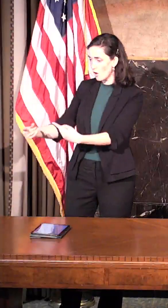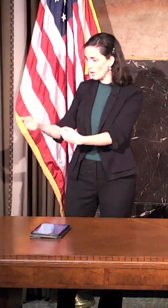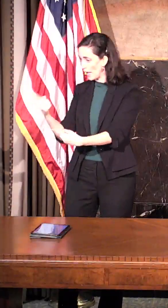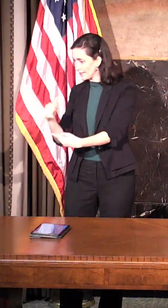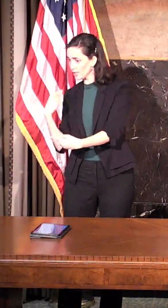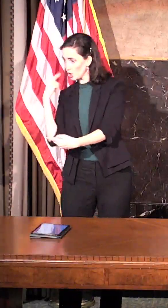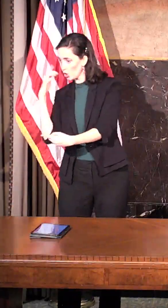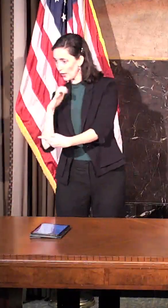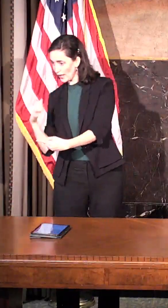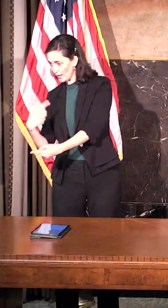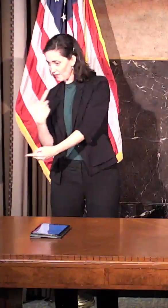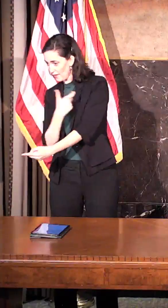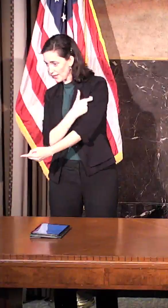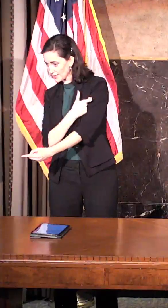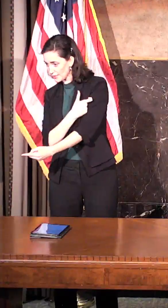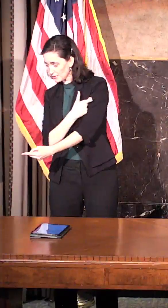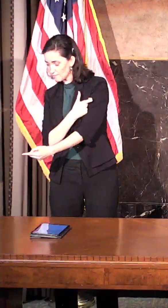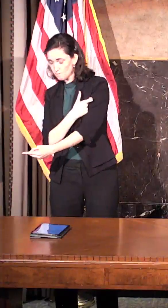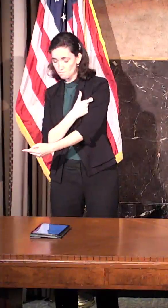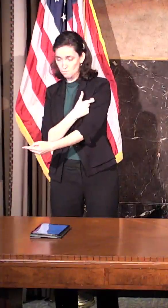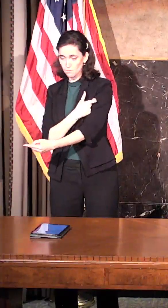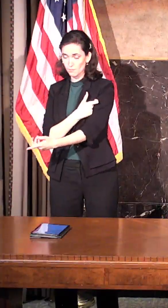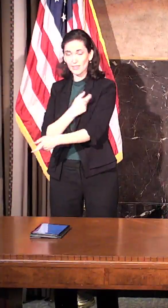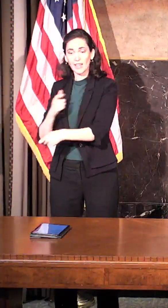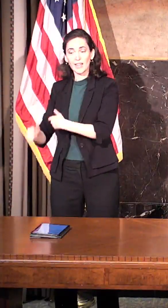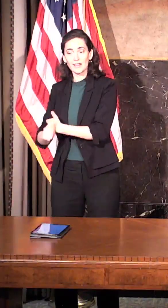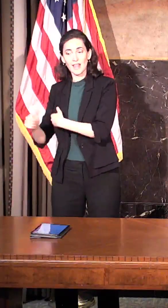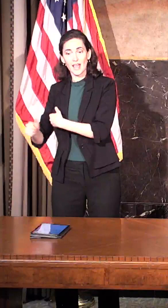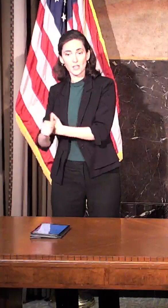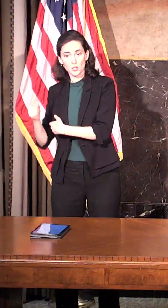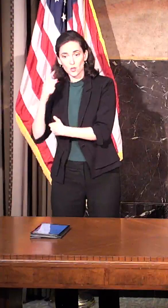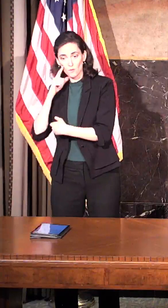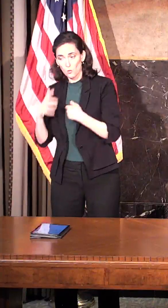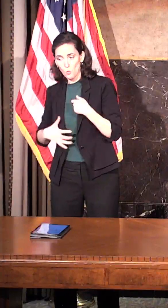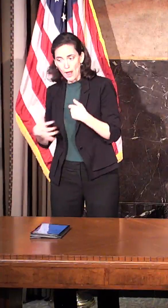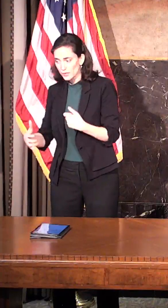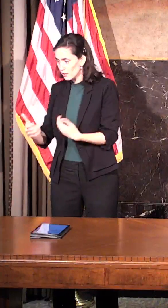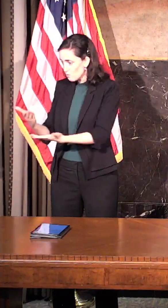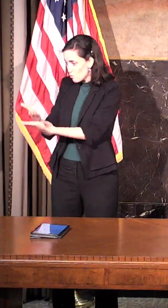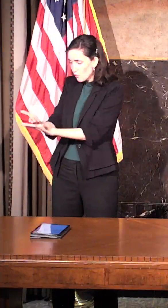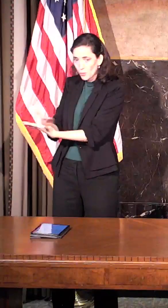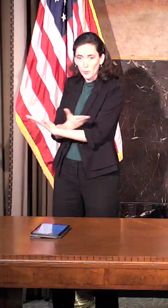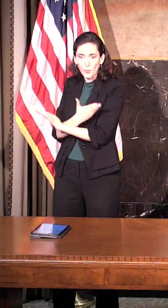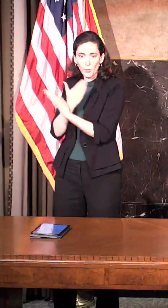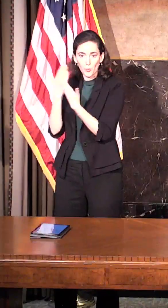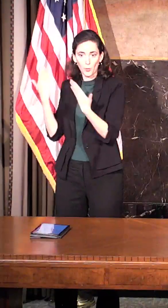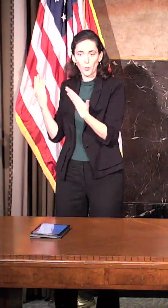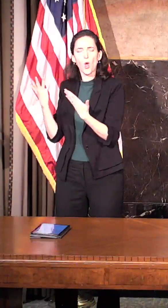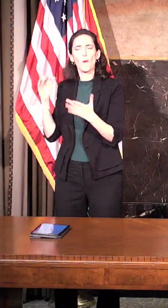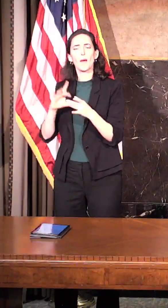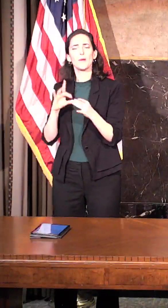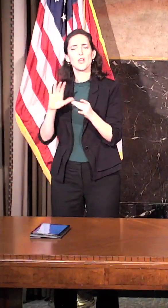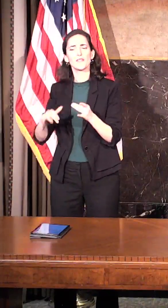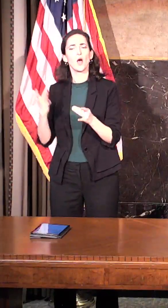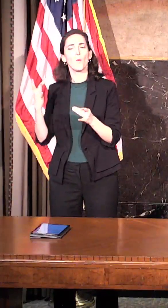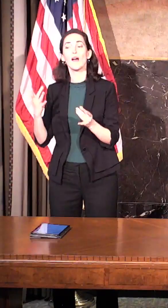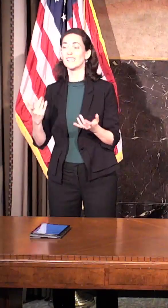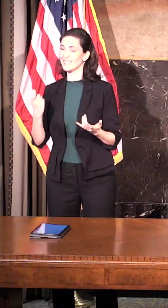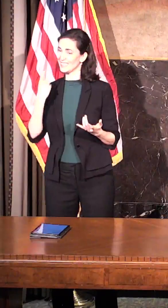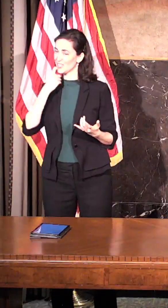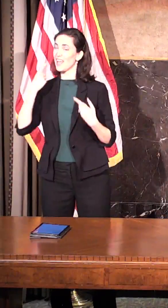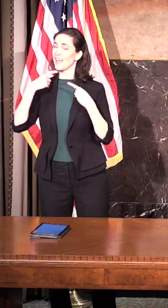these vaccines are in any way dangerous in pregnancy. And I mention that particularly because we are now offering vaccine to